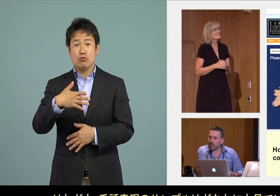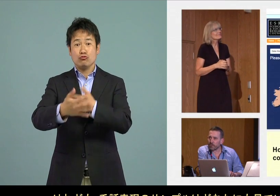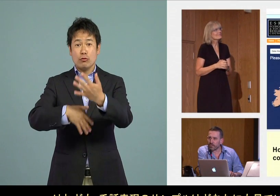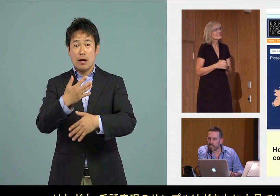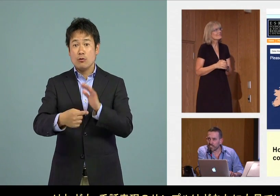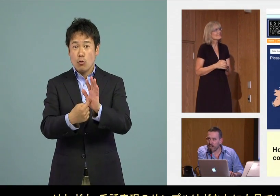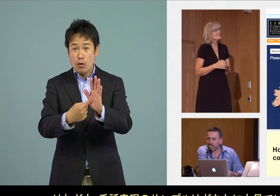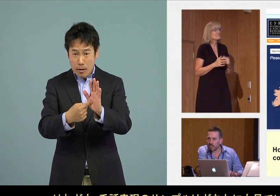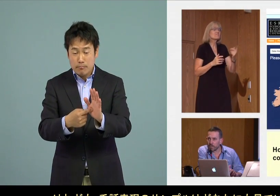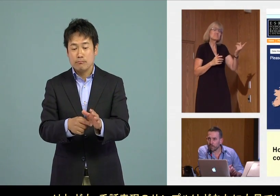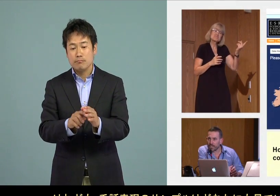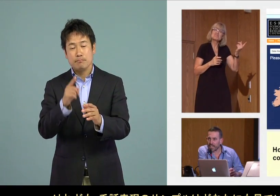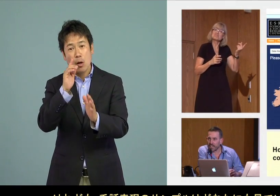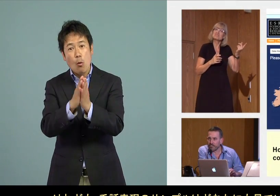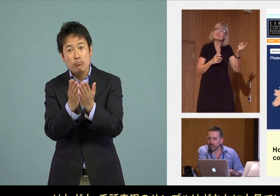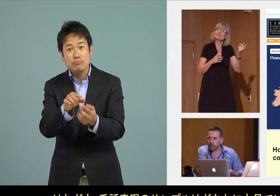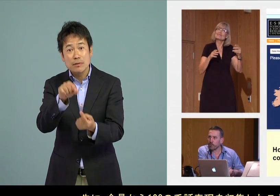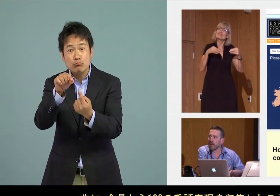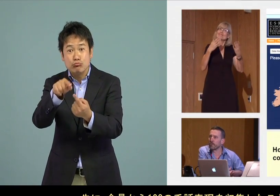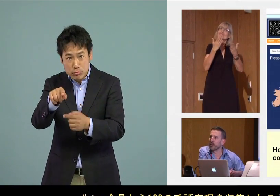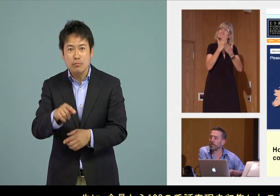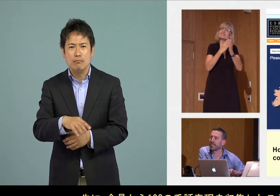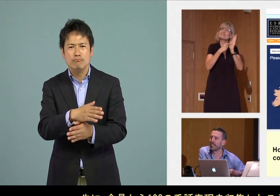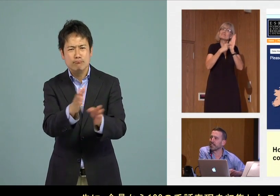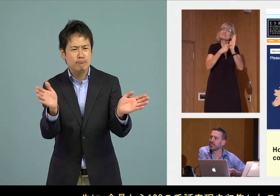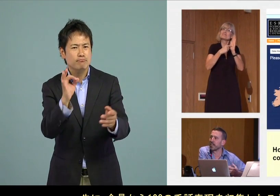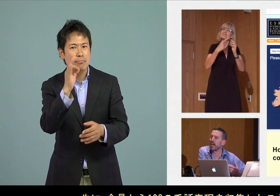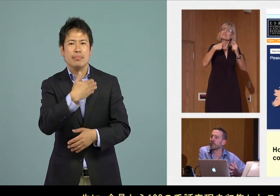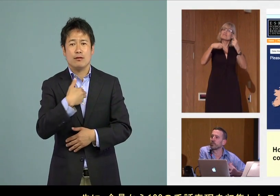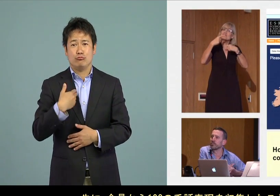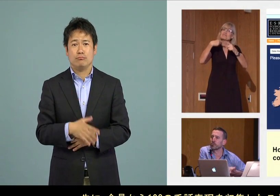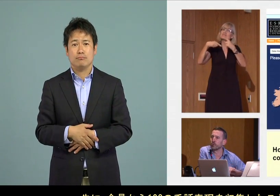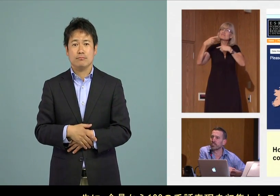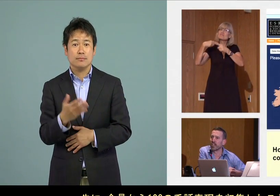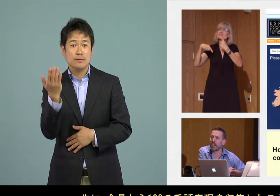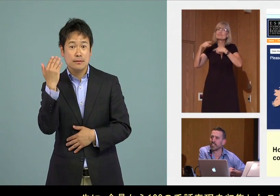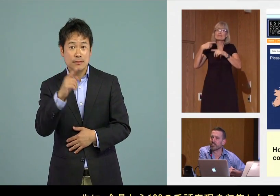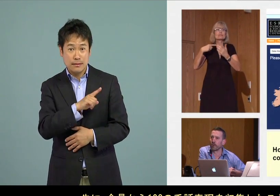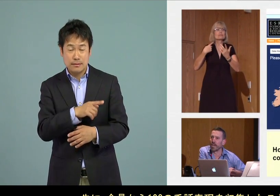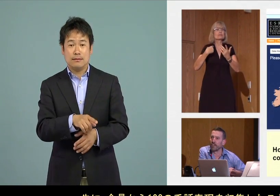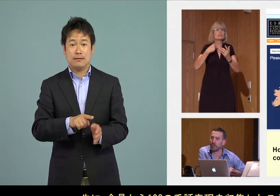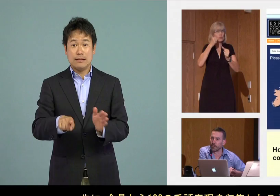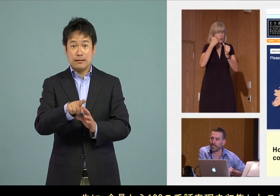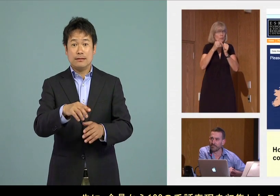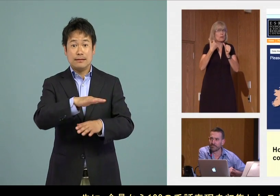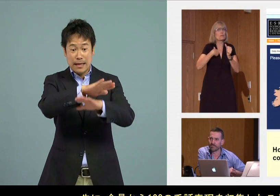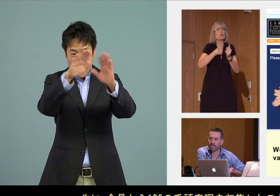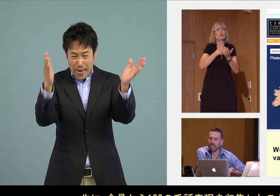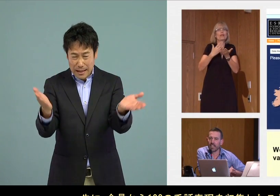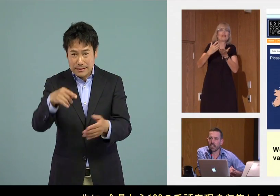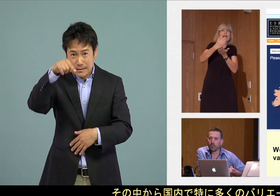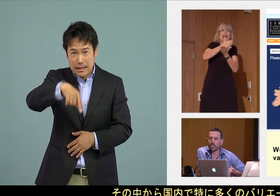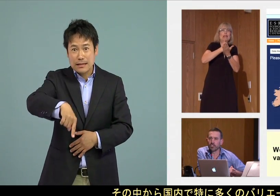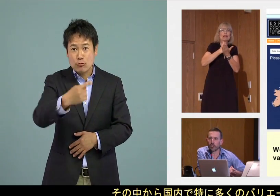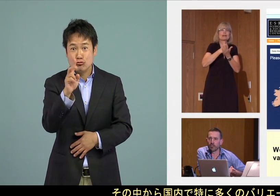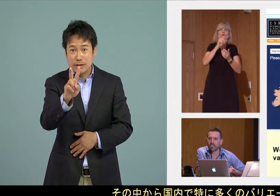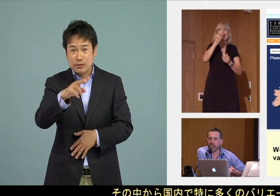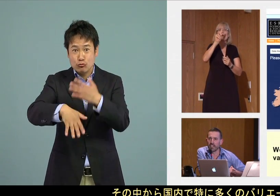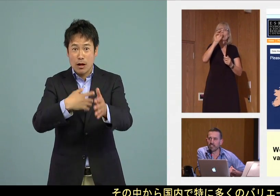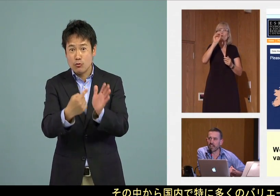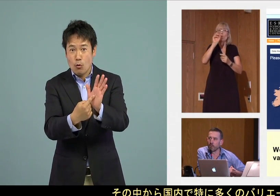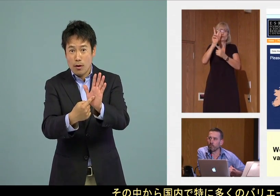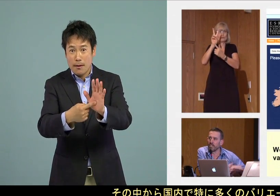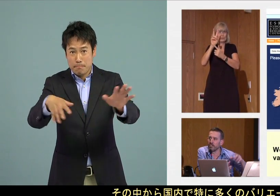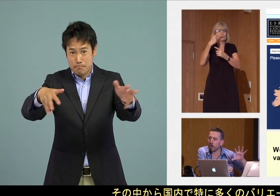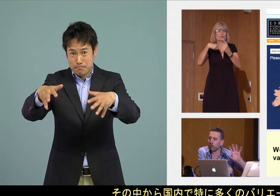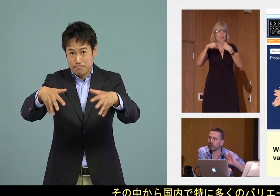the examples of the signs that people gave. We remember that we collected 102 signs from everybody. We chose